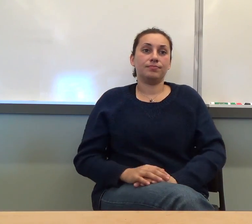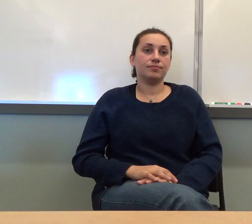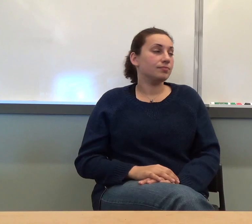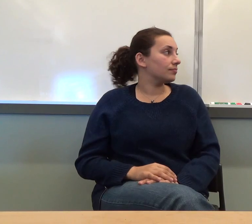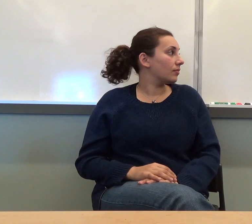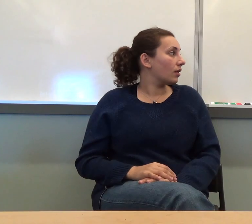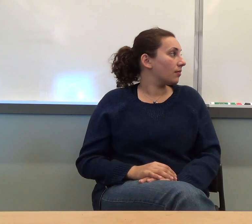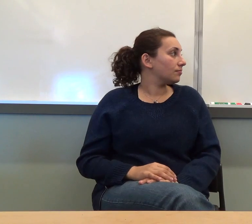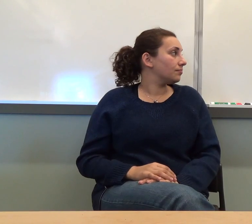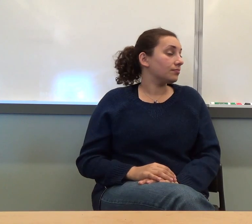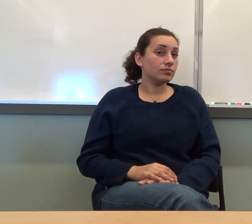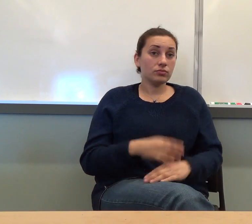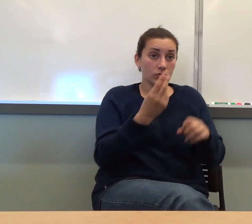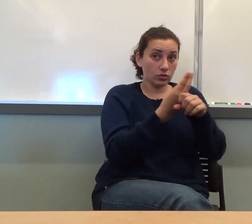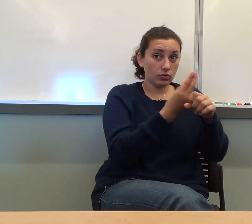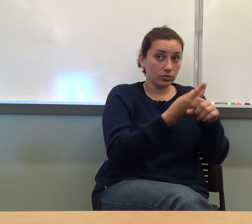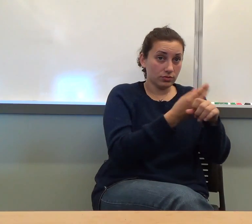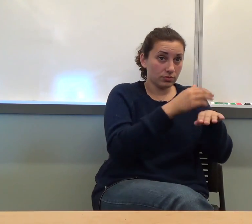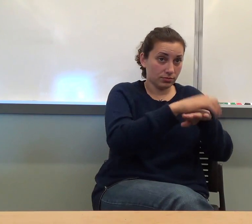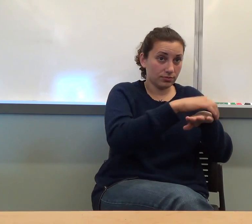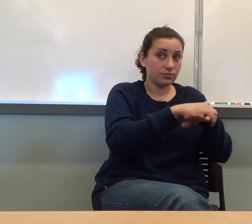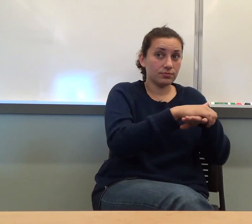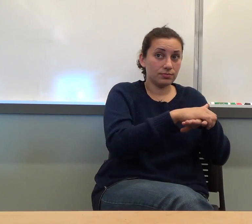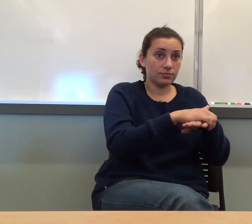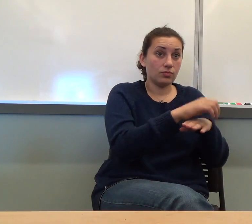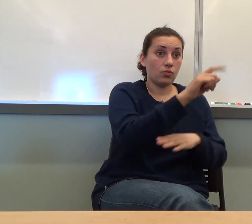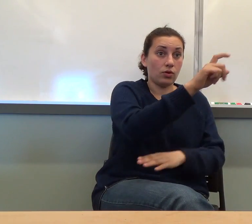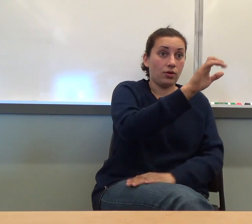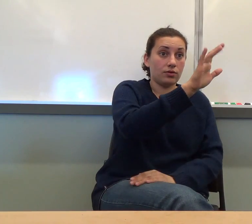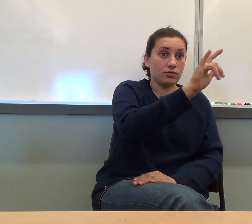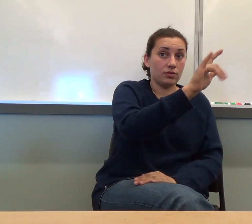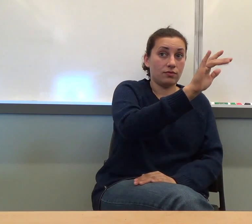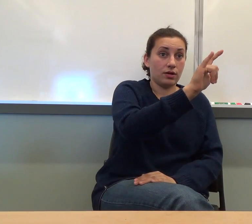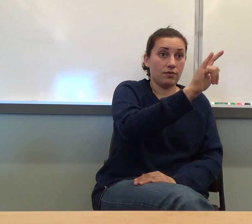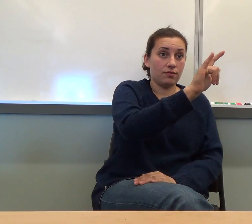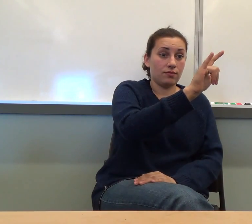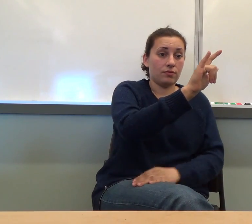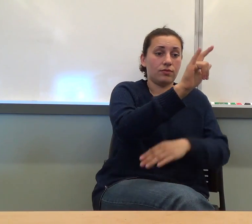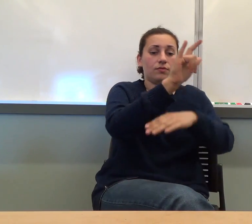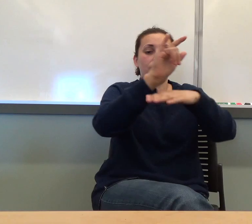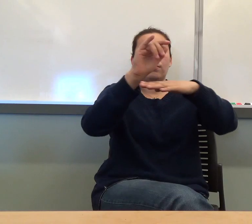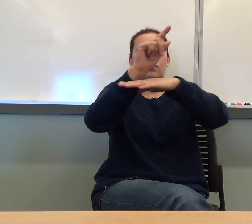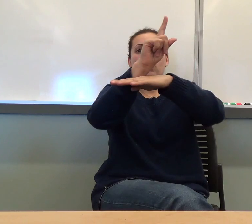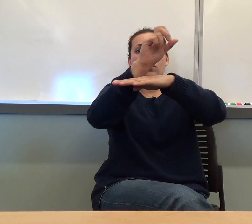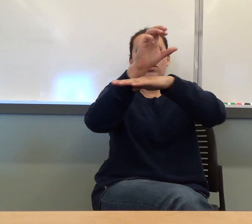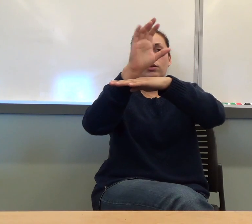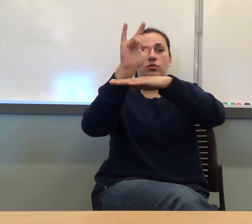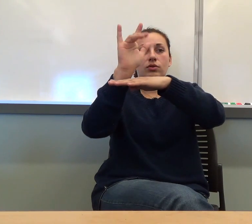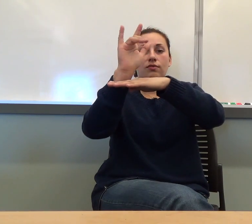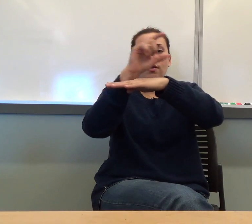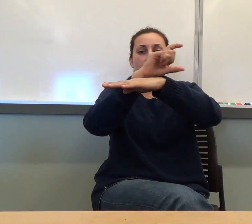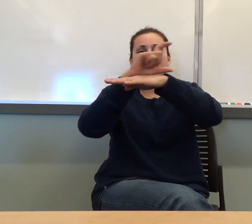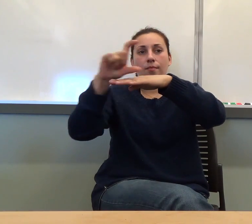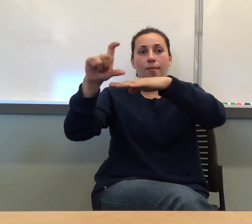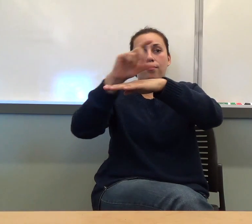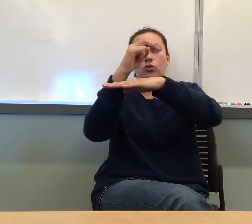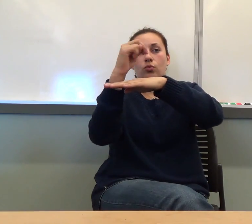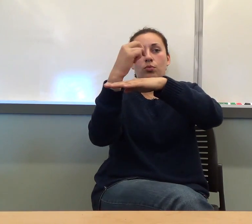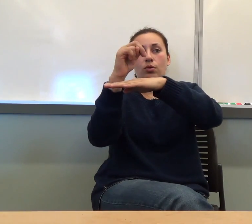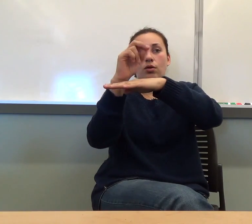Well, you stick with the English. That 125 goes into the top of the rate, and the 20 visits goes